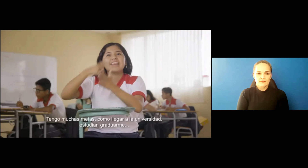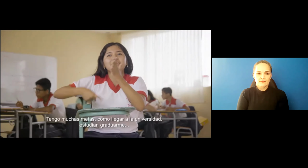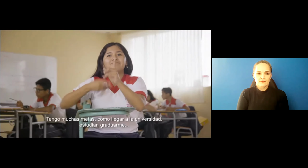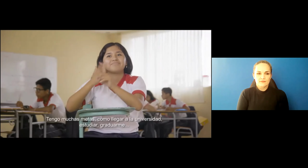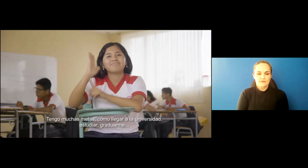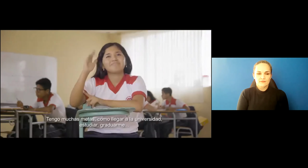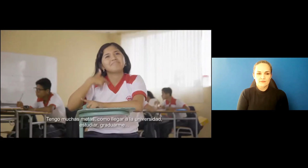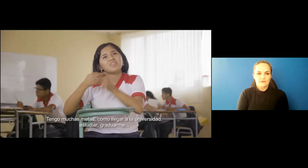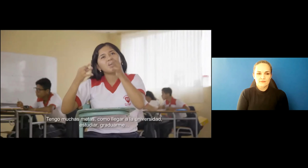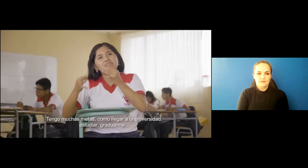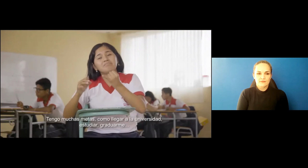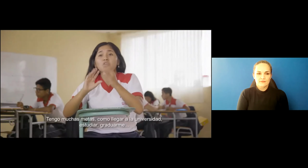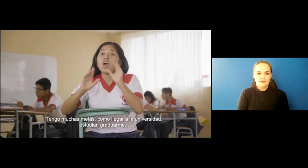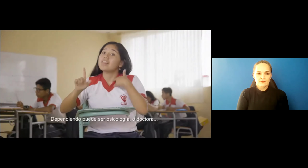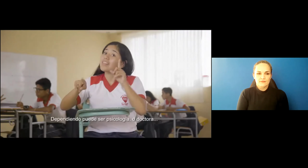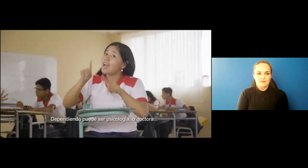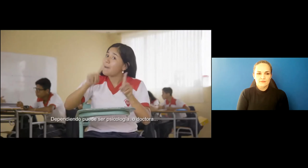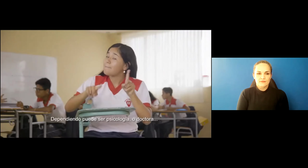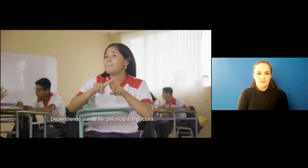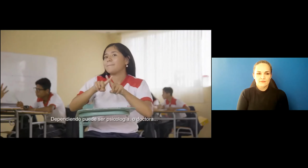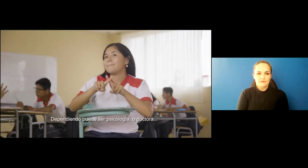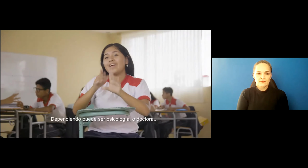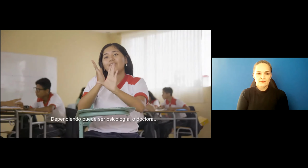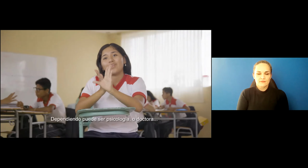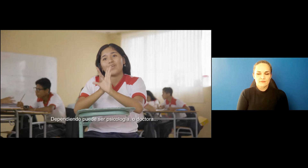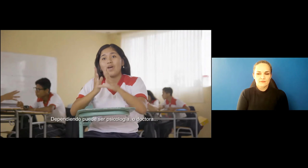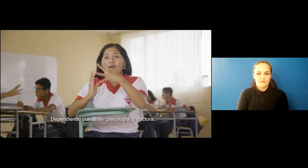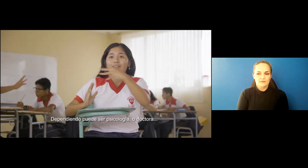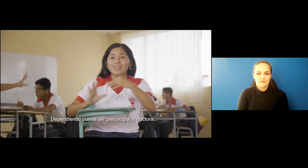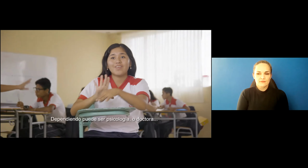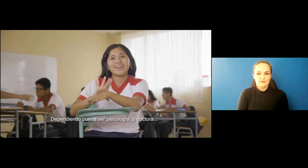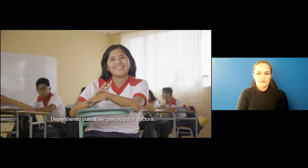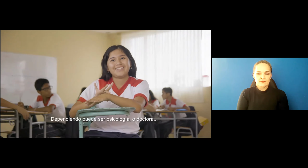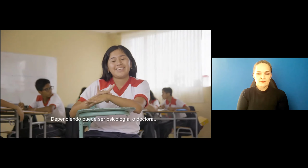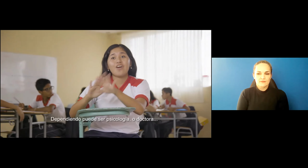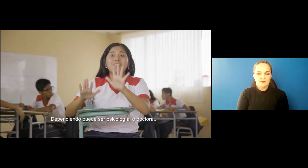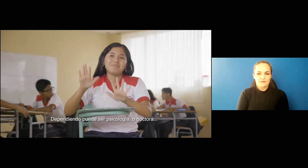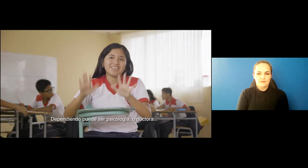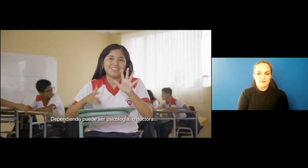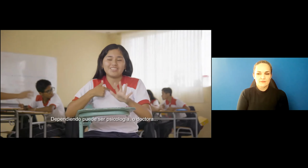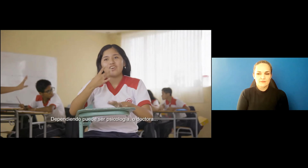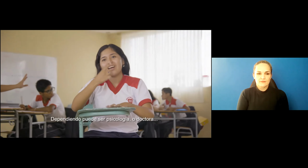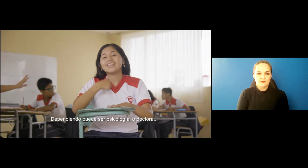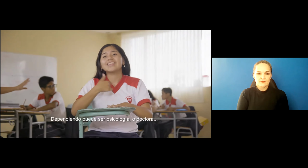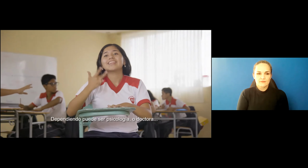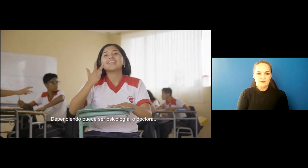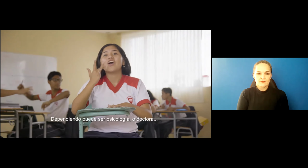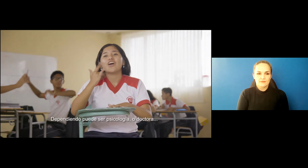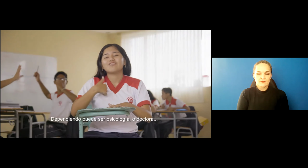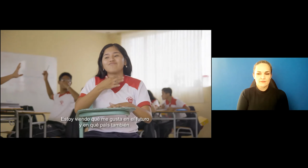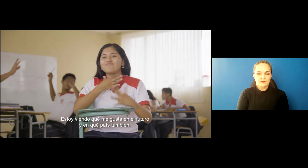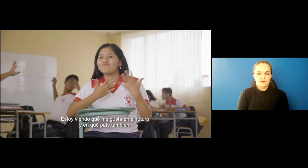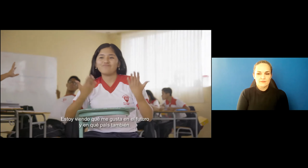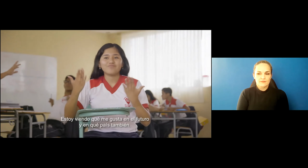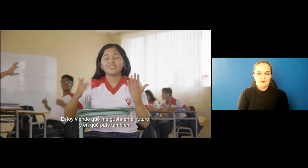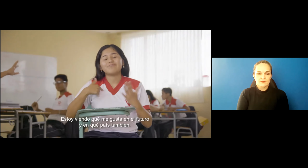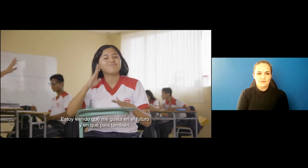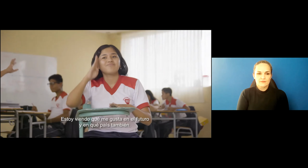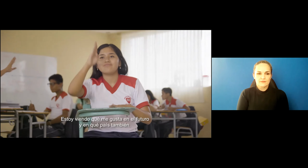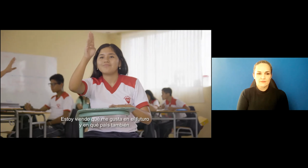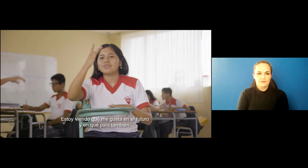become bigger and bigger. I have goals like attending university, studying, depending on whether it's psychology or